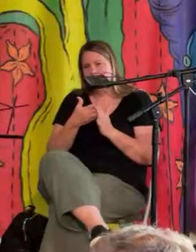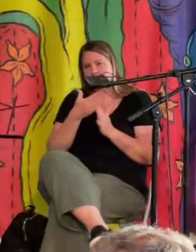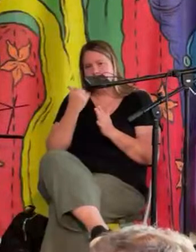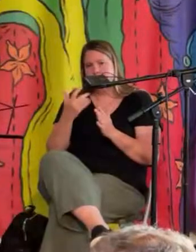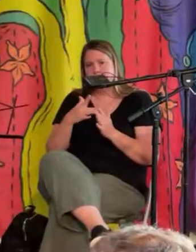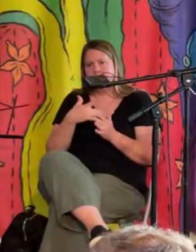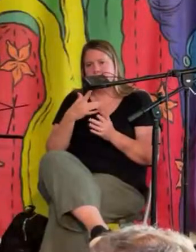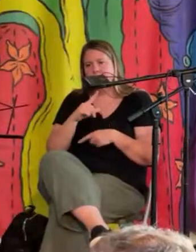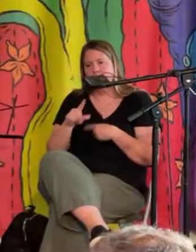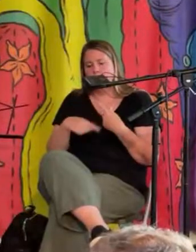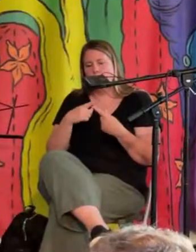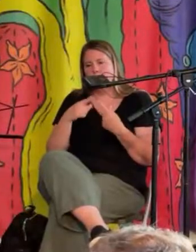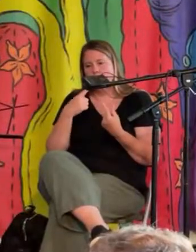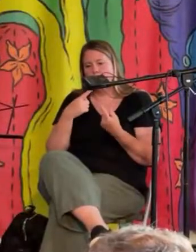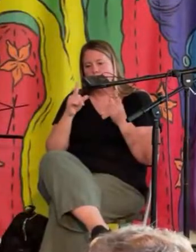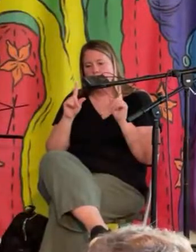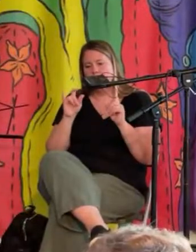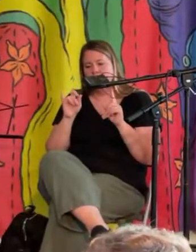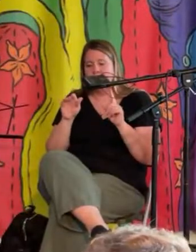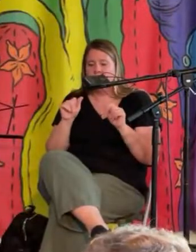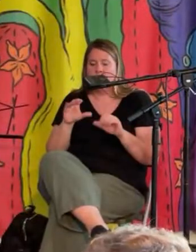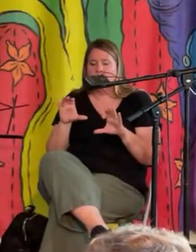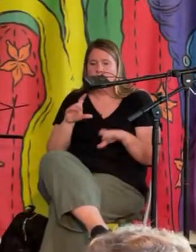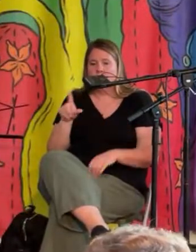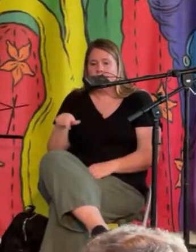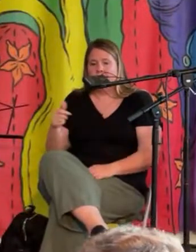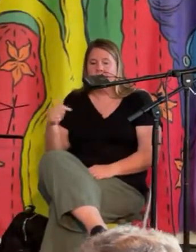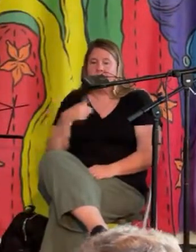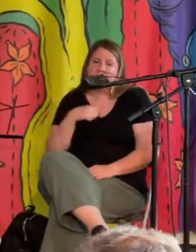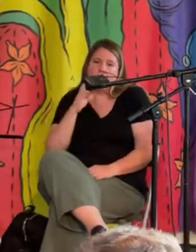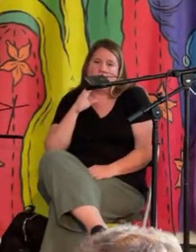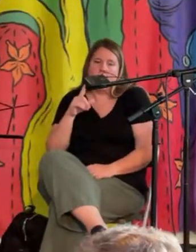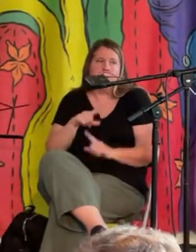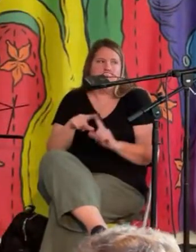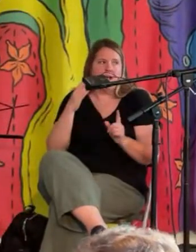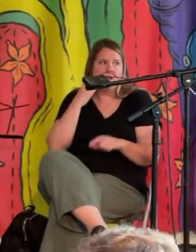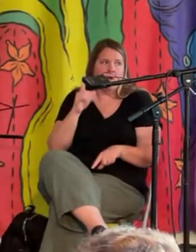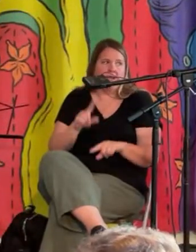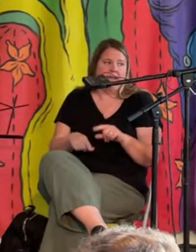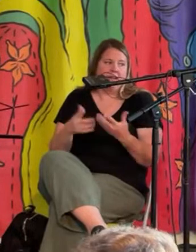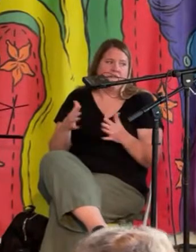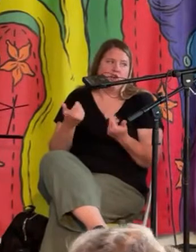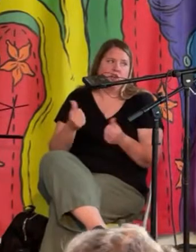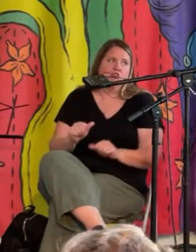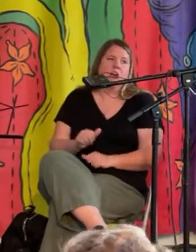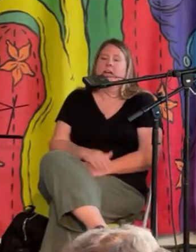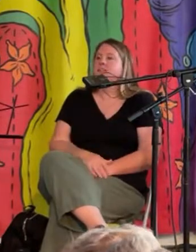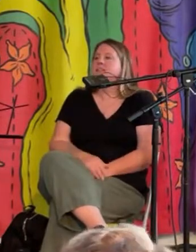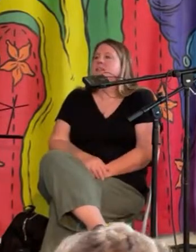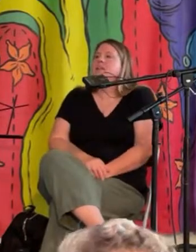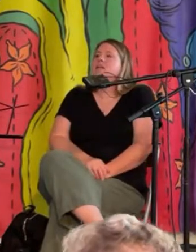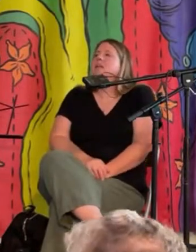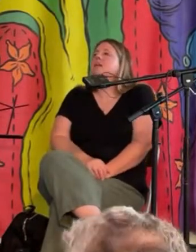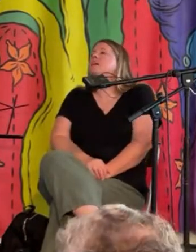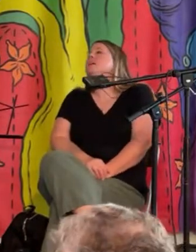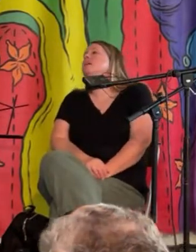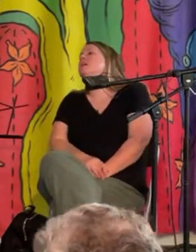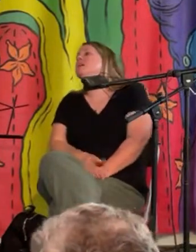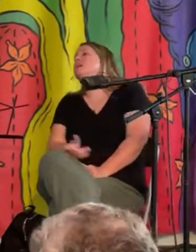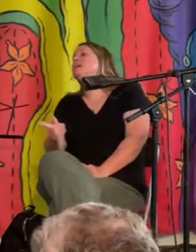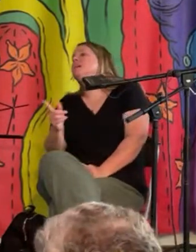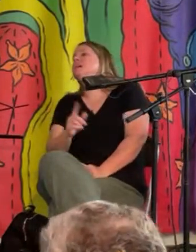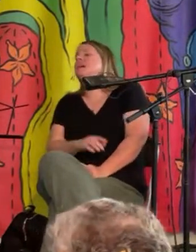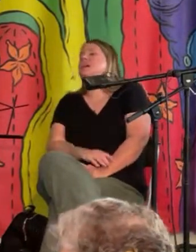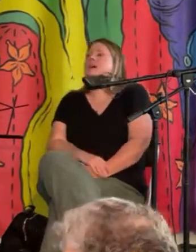works. But yeah, if I could do something else, I would, but I know I can't because I've tried. Yes, my friend in the pink